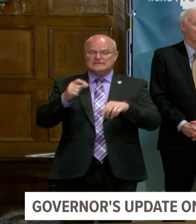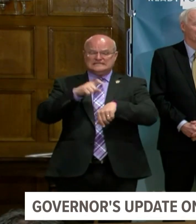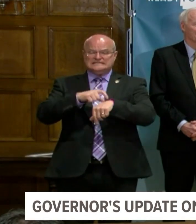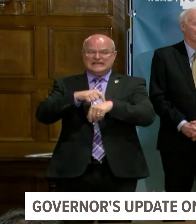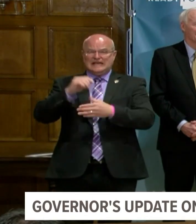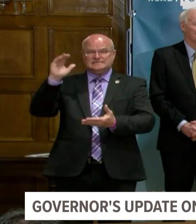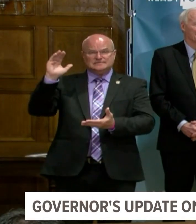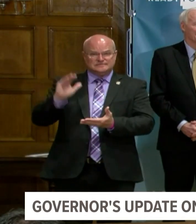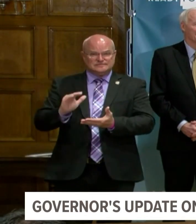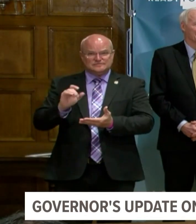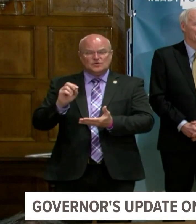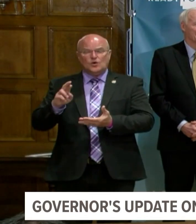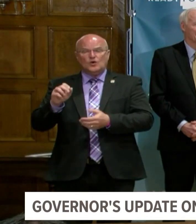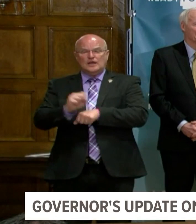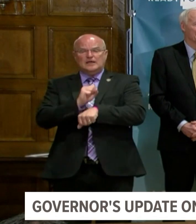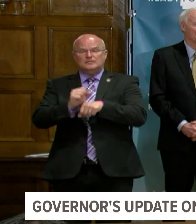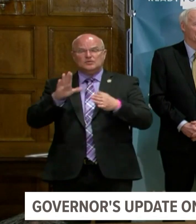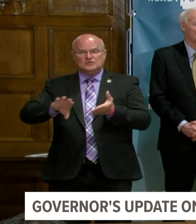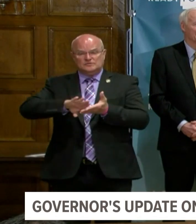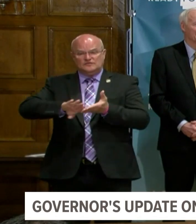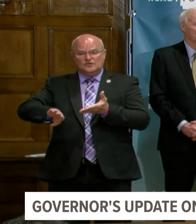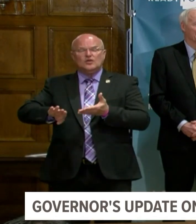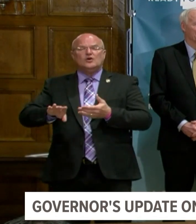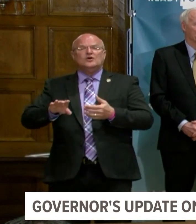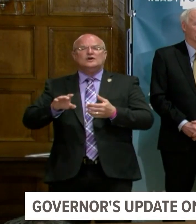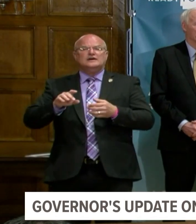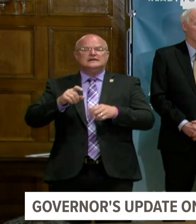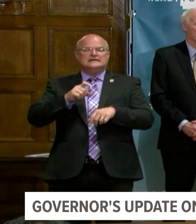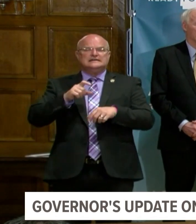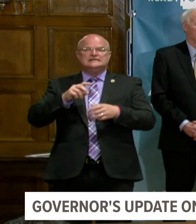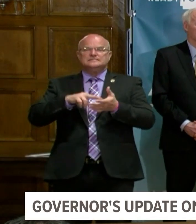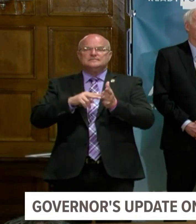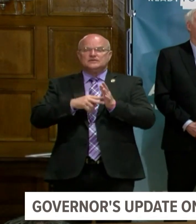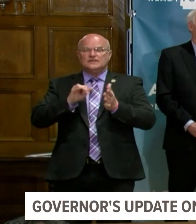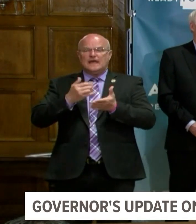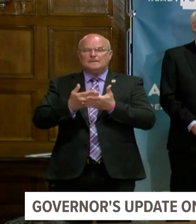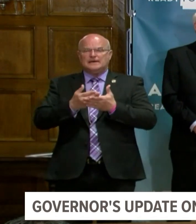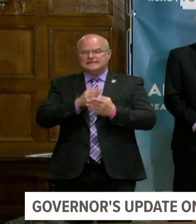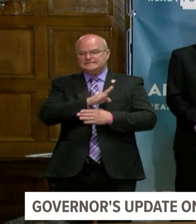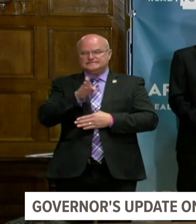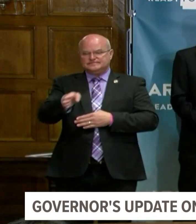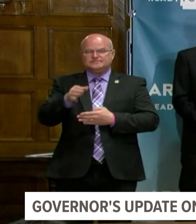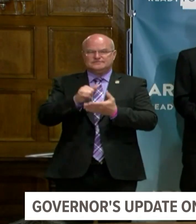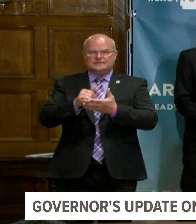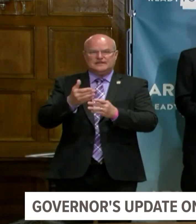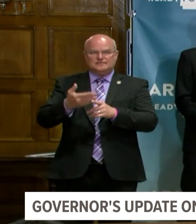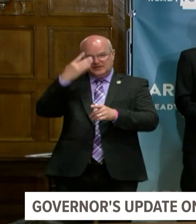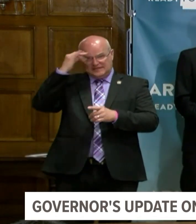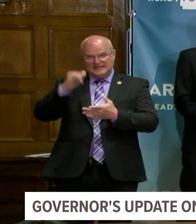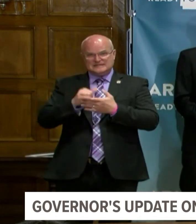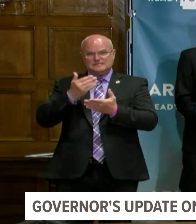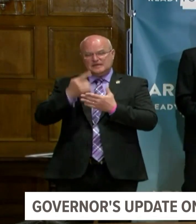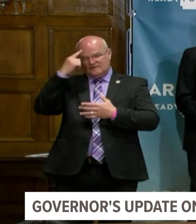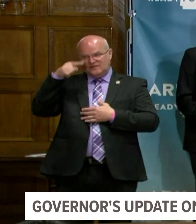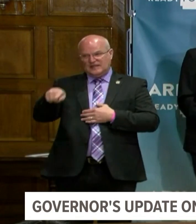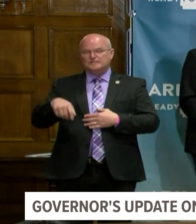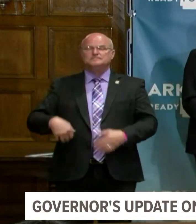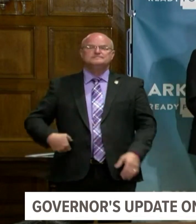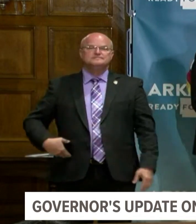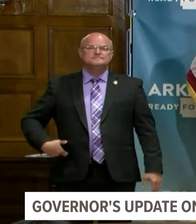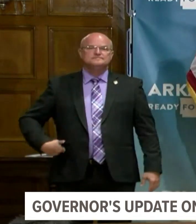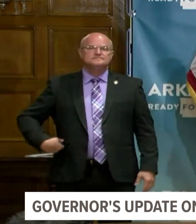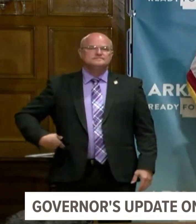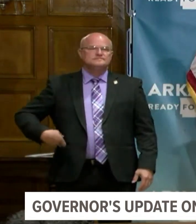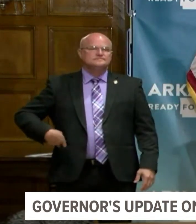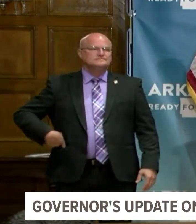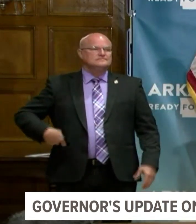or employees who have been furloughed, the intention is still to make sure that that money gets in their hands, because that's what it's intended for. All